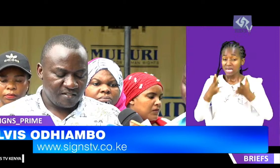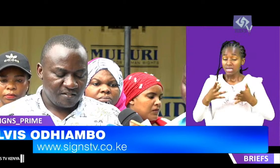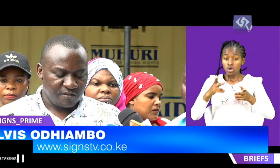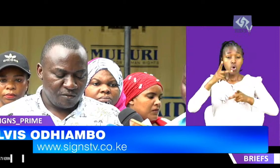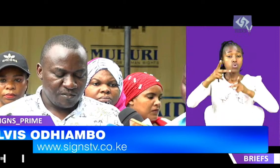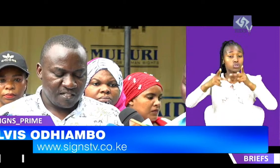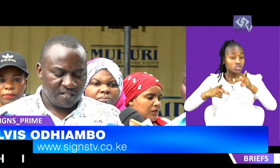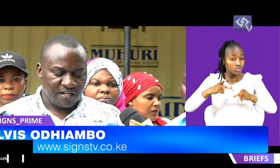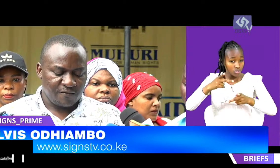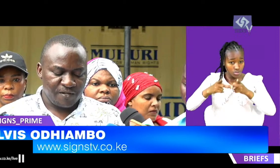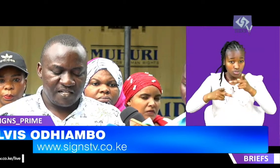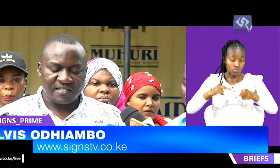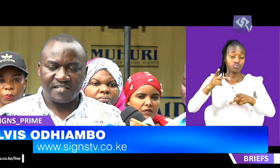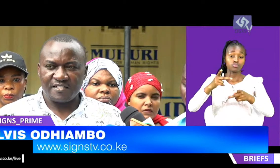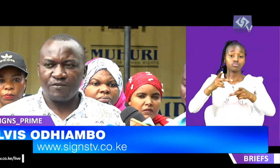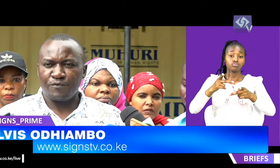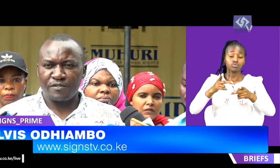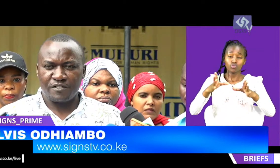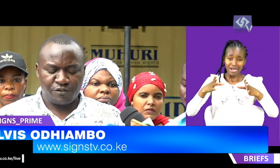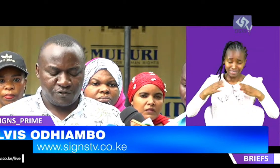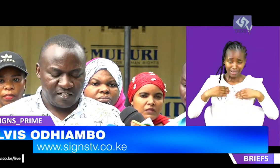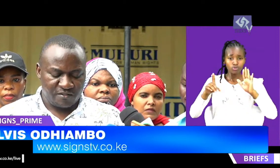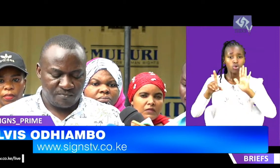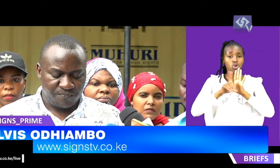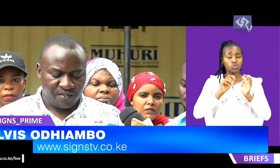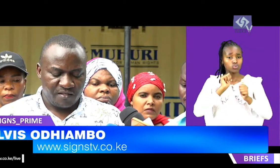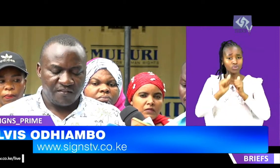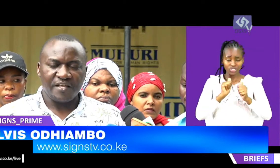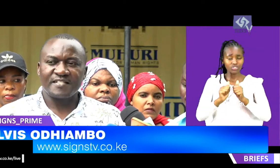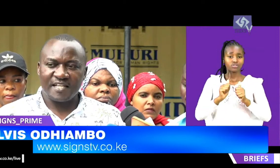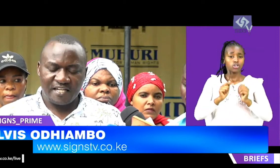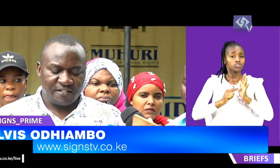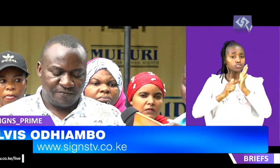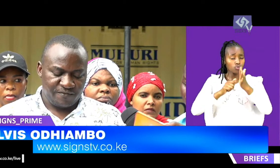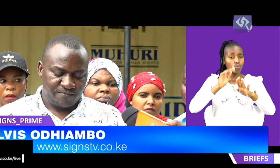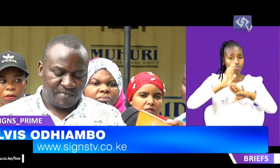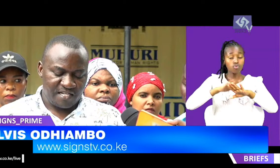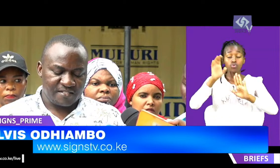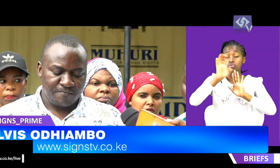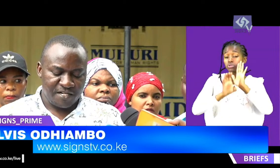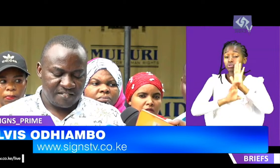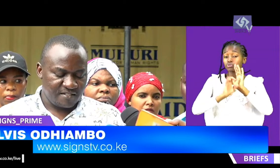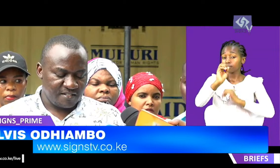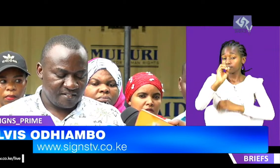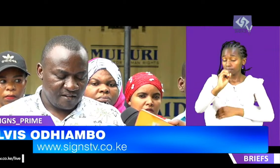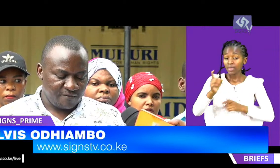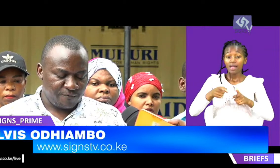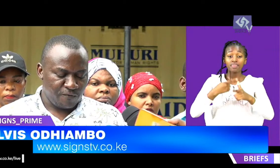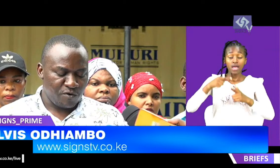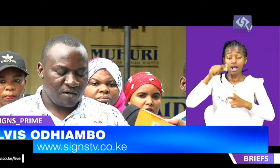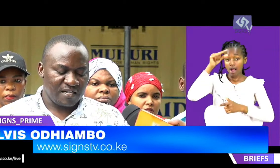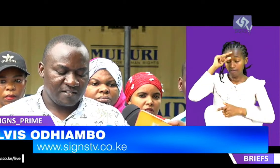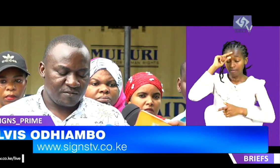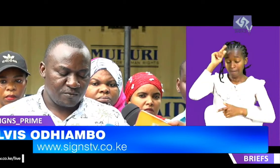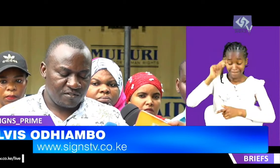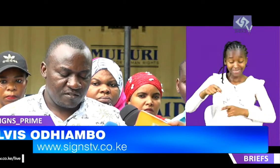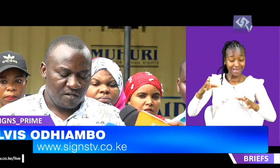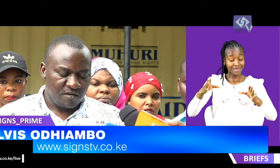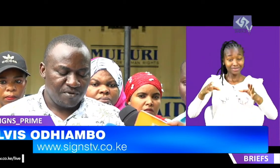the laws that fail the test of constitutionalism, the executive must brace itself for more class suits,